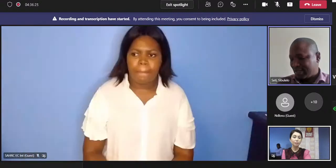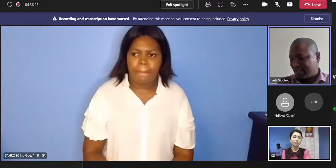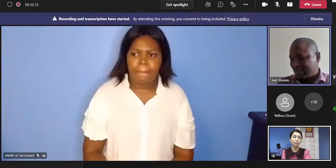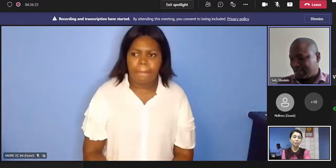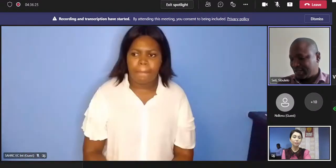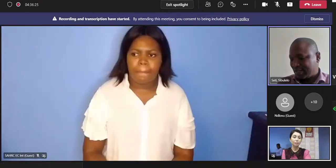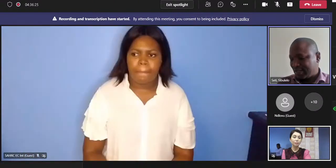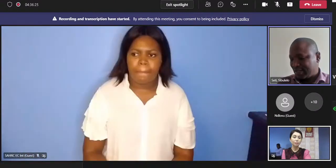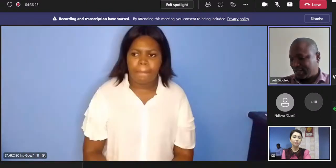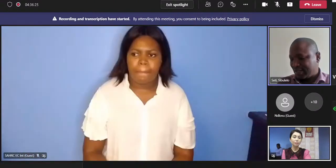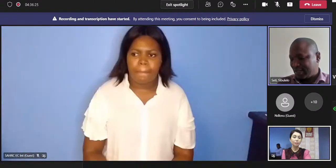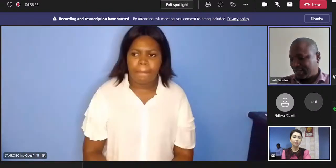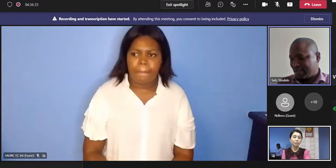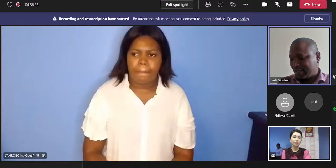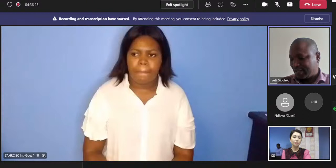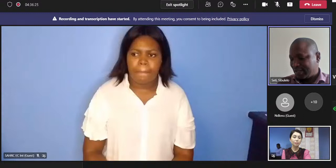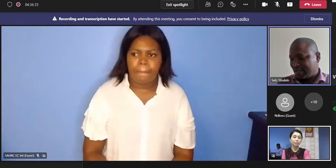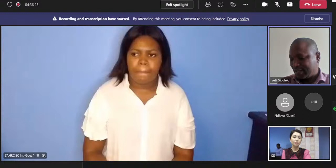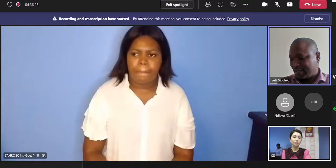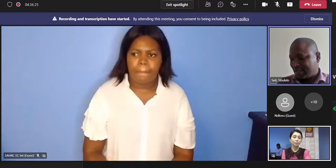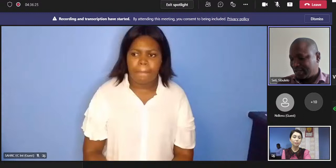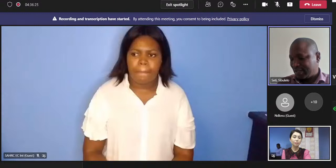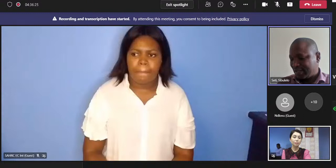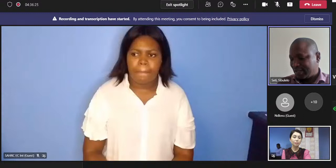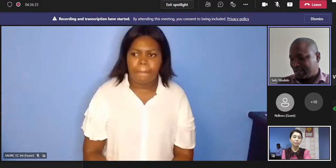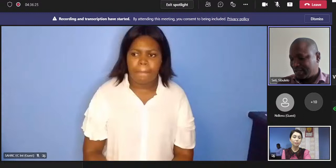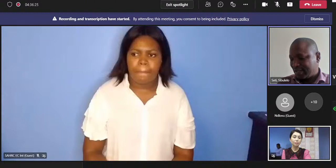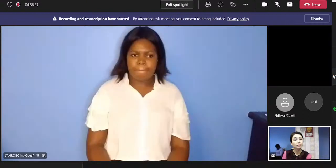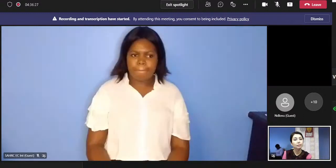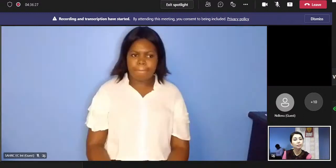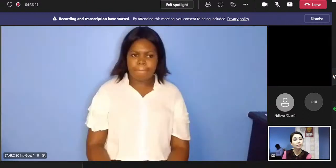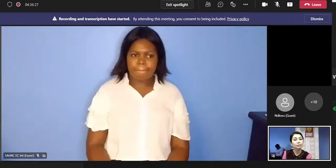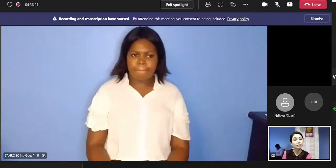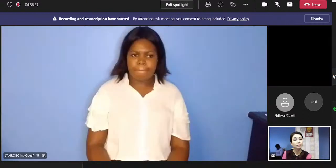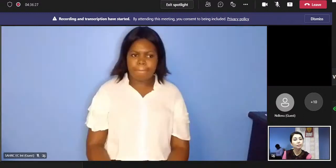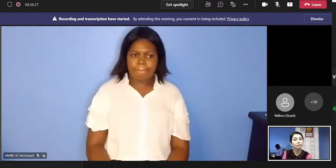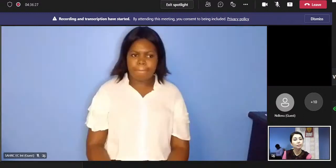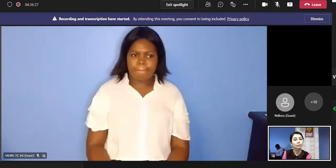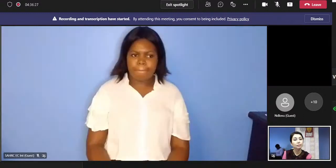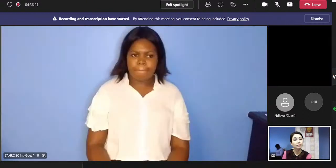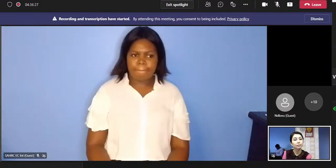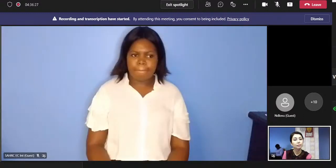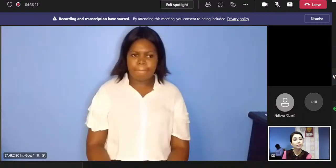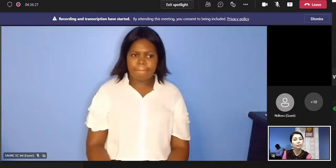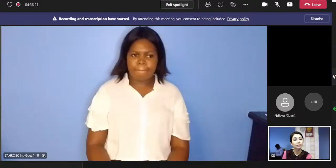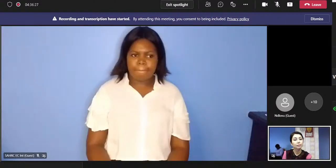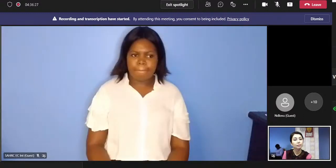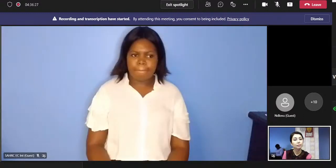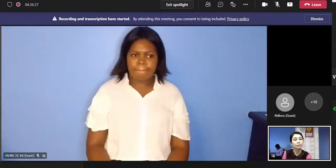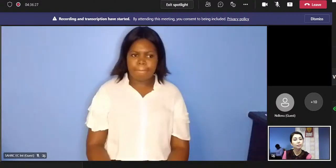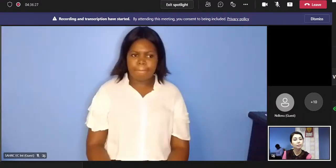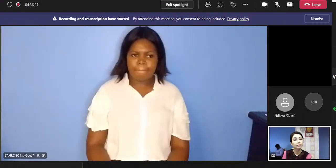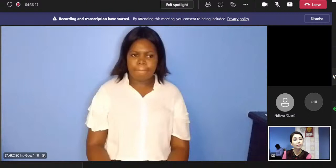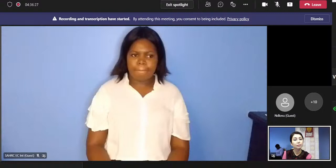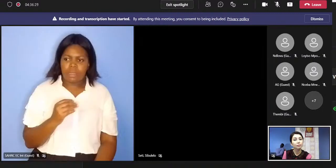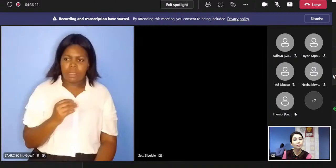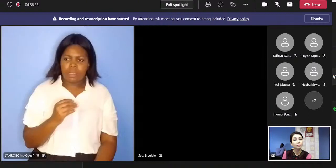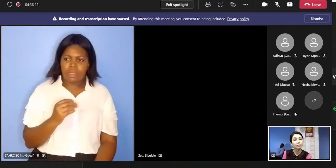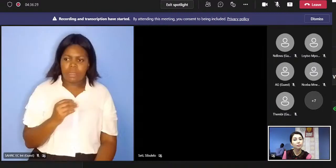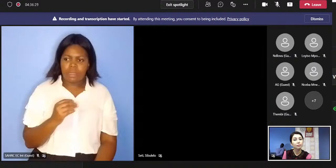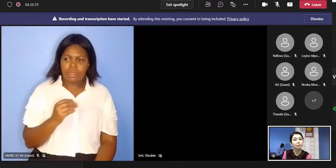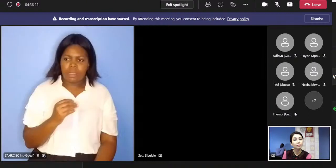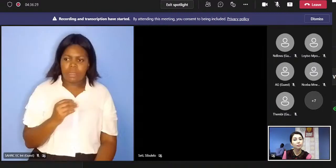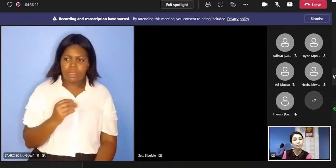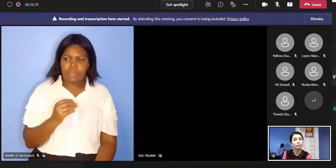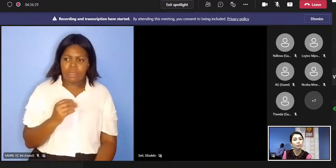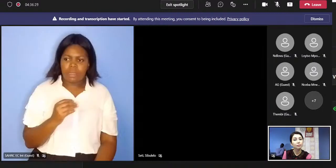Starting with the first question of oversight. Oversight and monitoring,